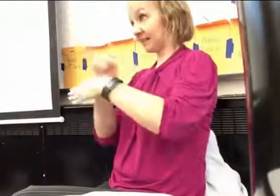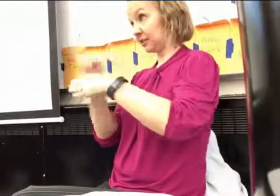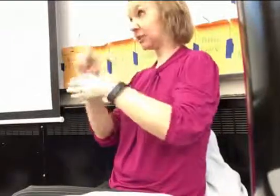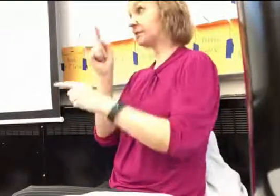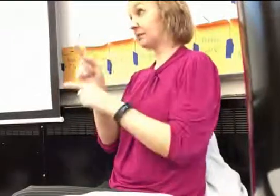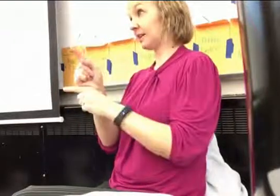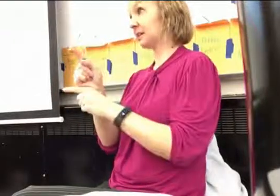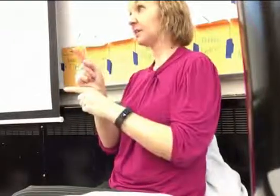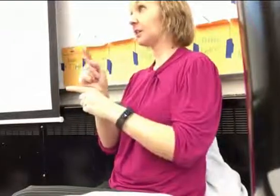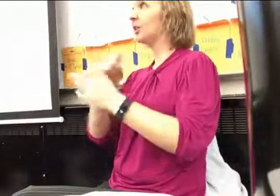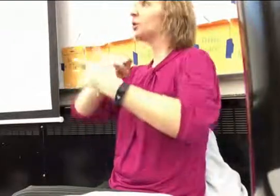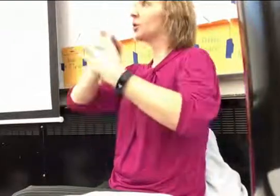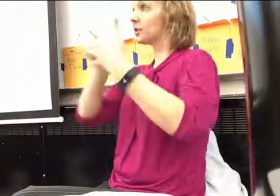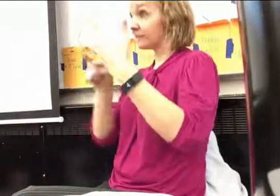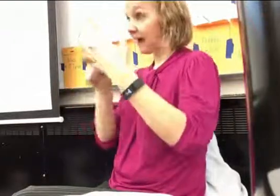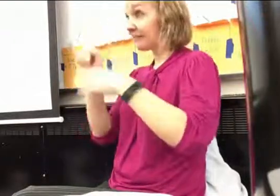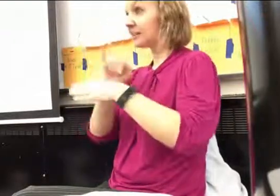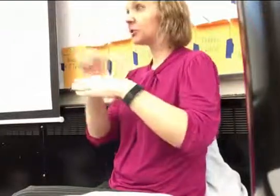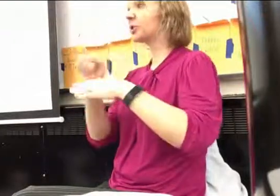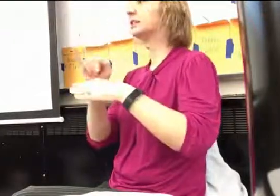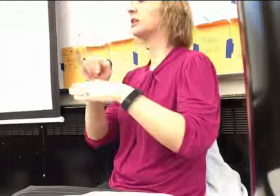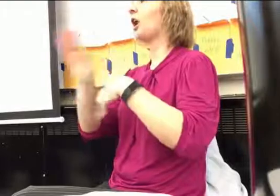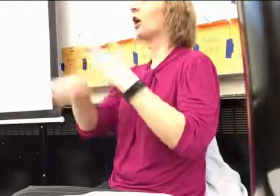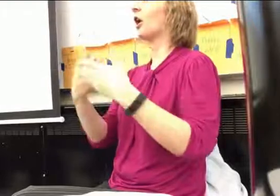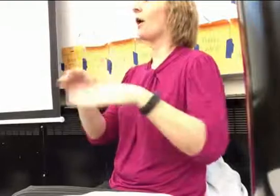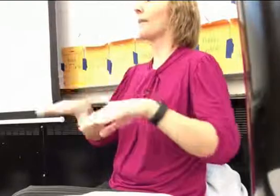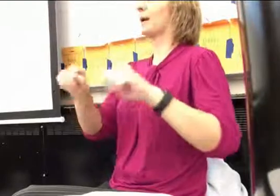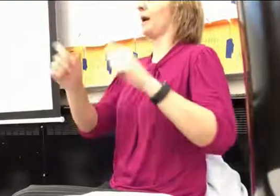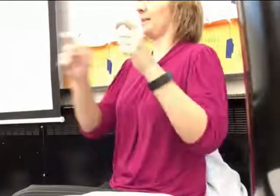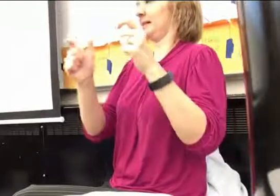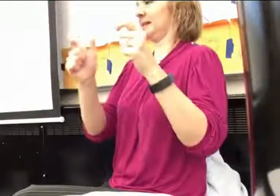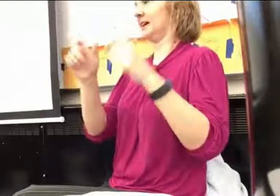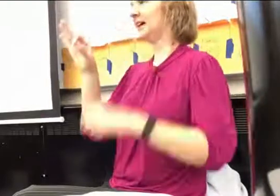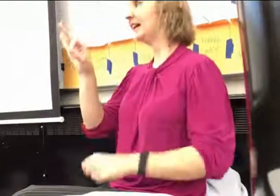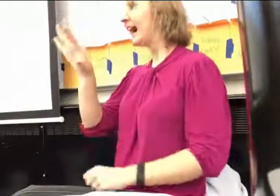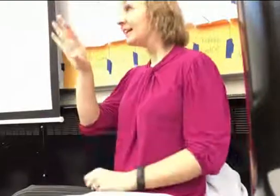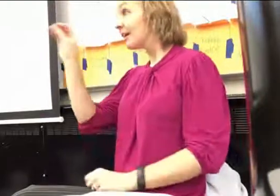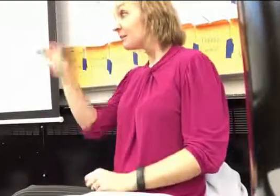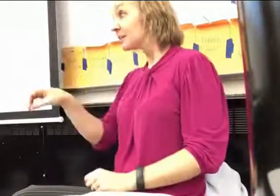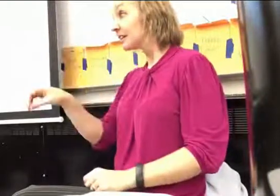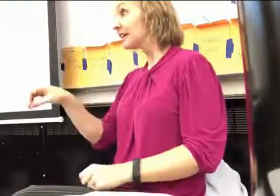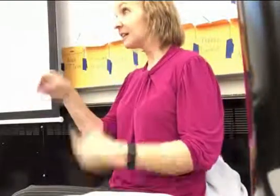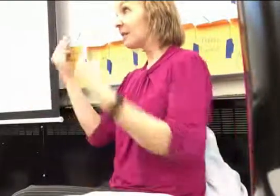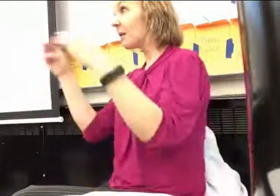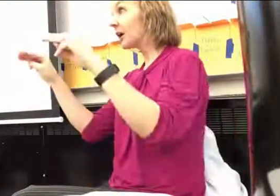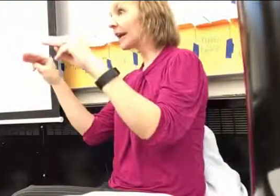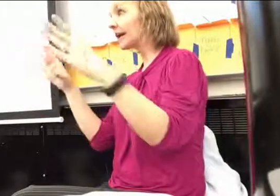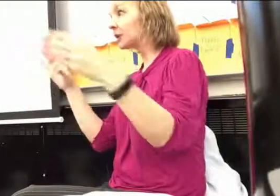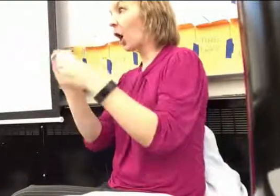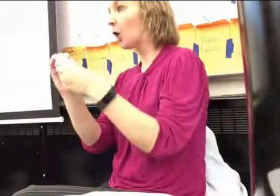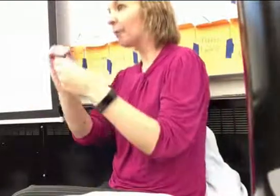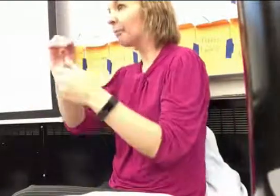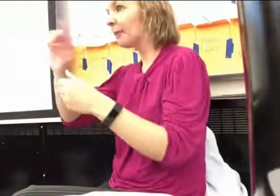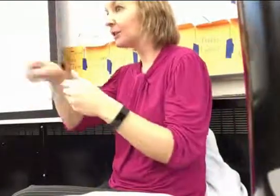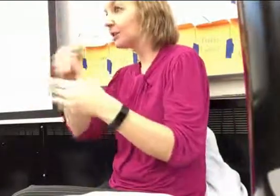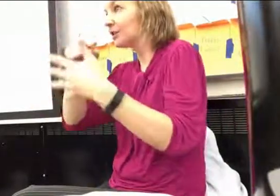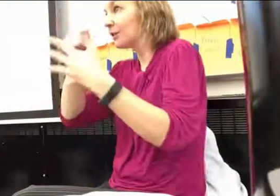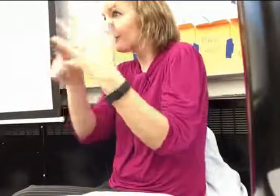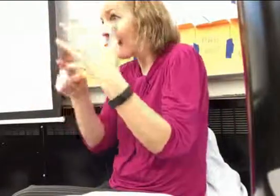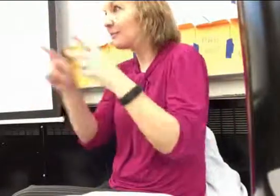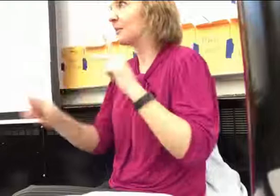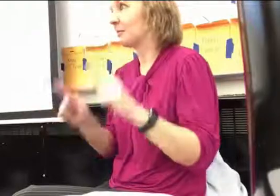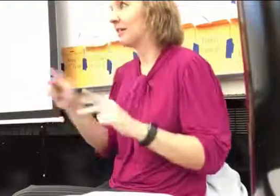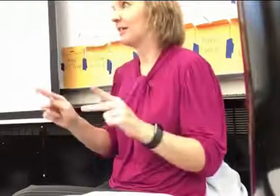right? Those 5 major industries are all going to be monopolies, where 95% of the marketplace is owned by just those 5